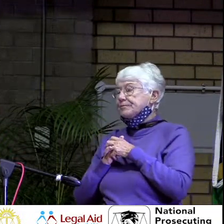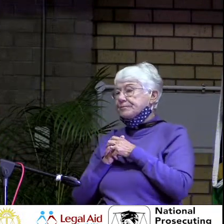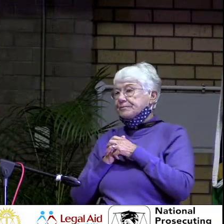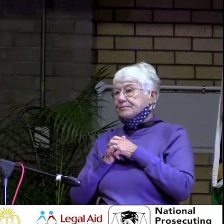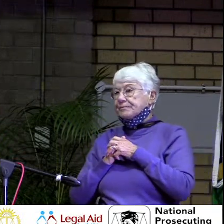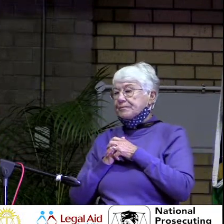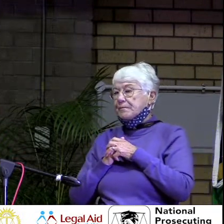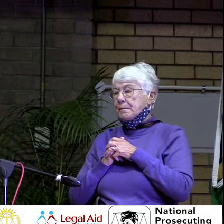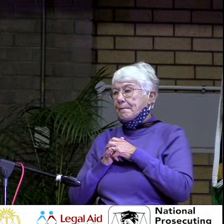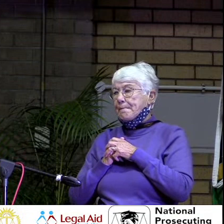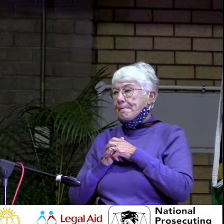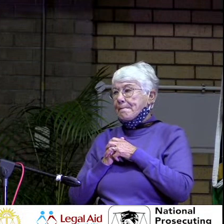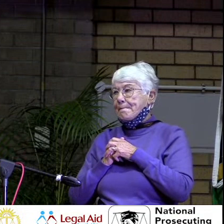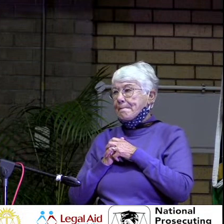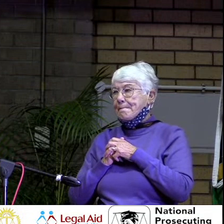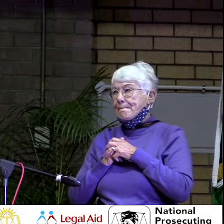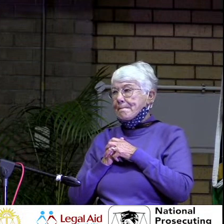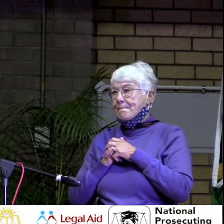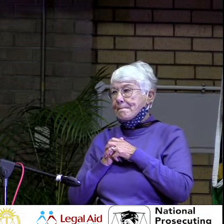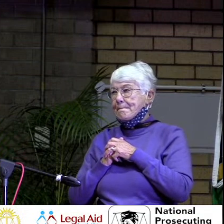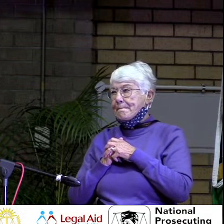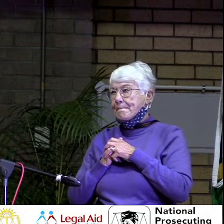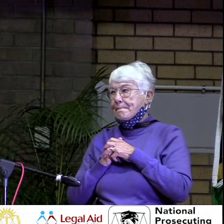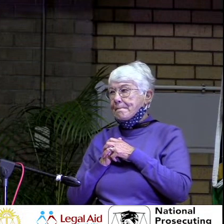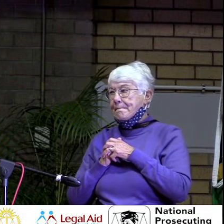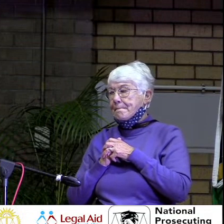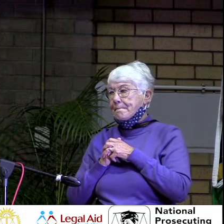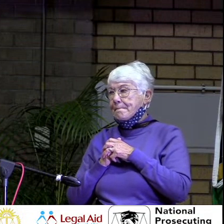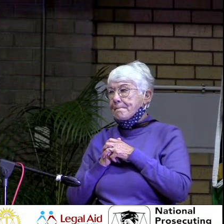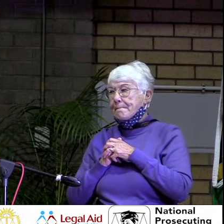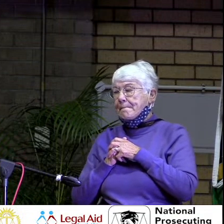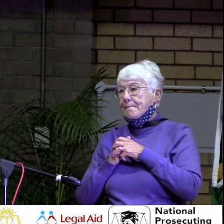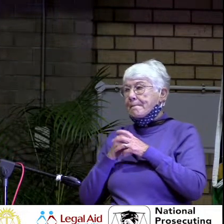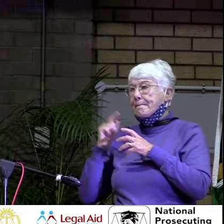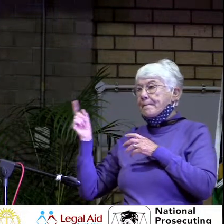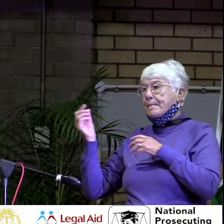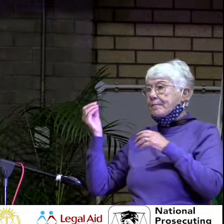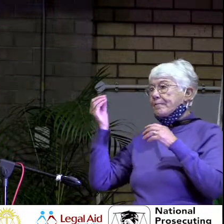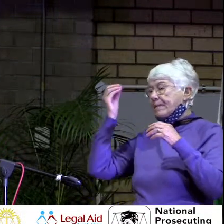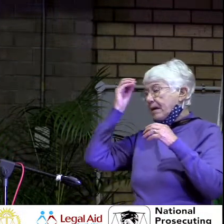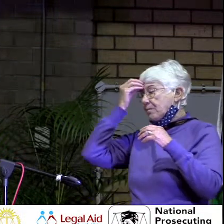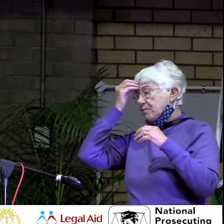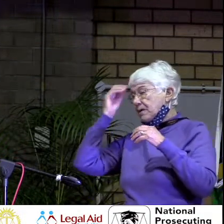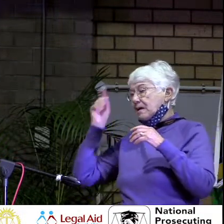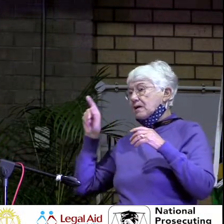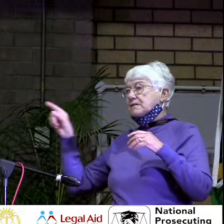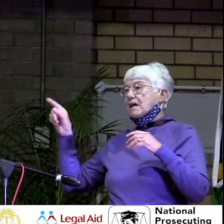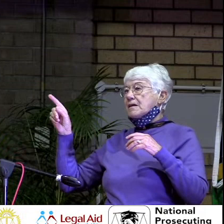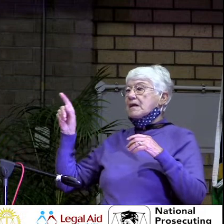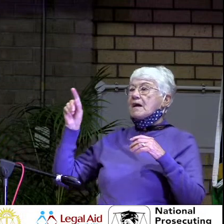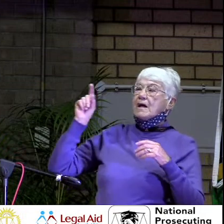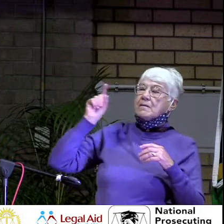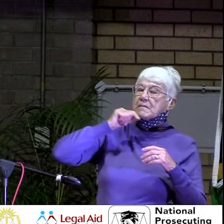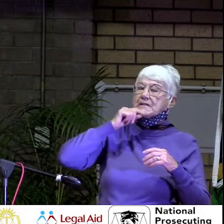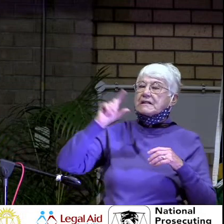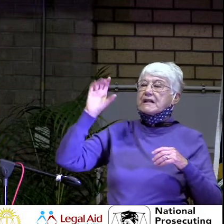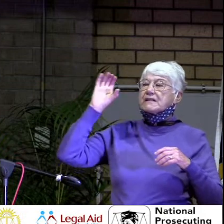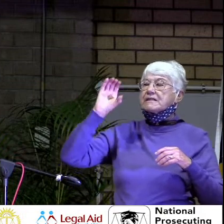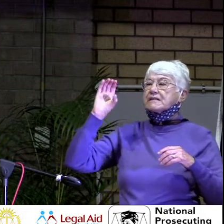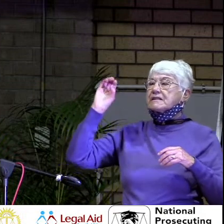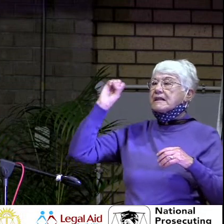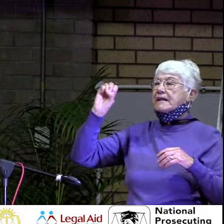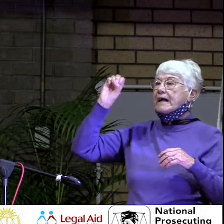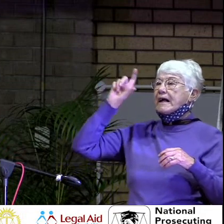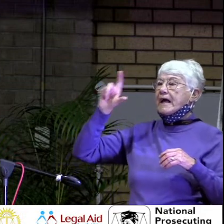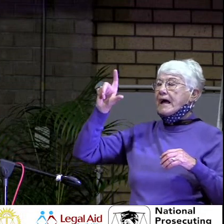violence. From the side of the police earlier this year, the Minister of Police, Becky Cele, said that there are